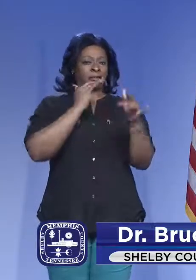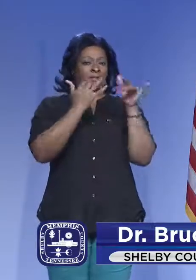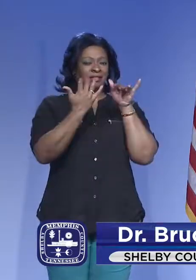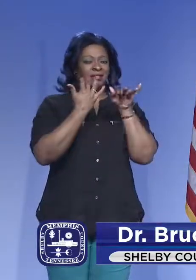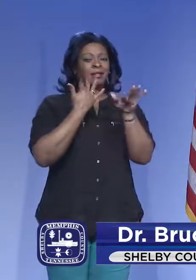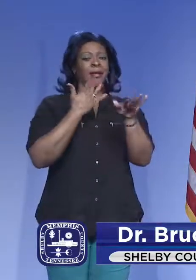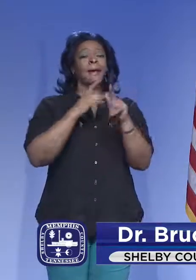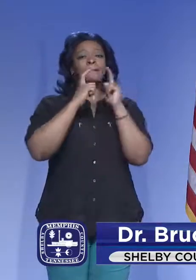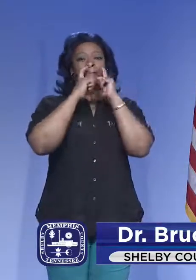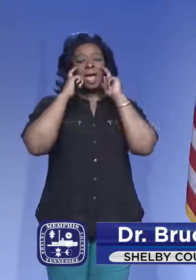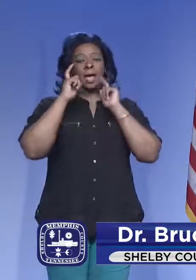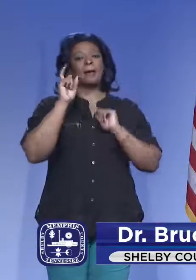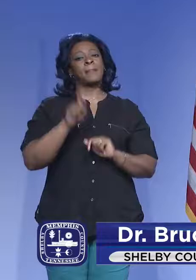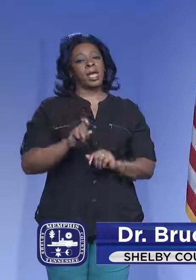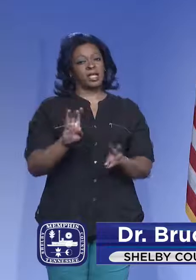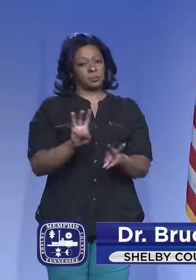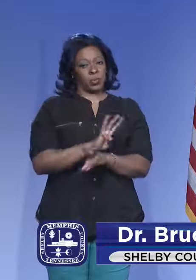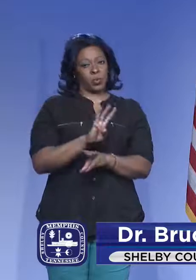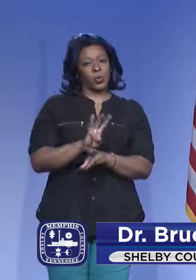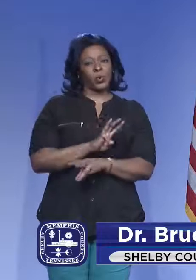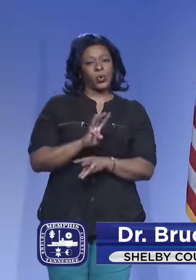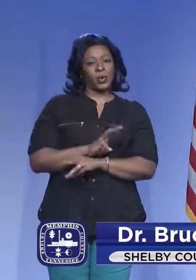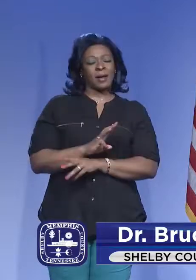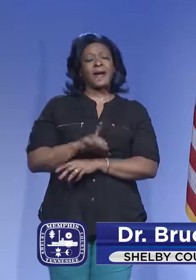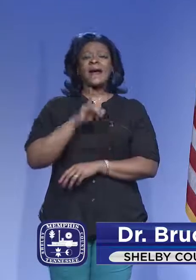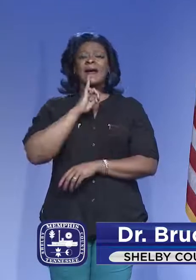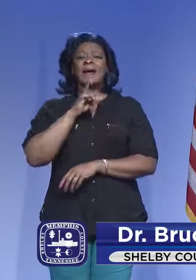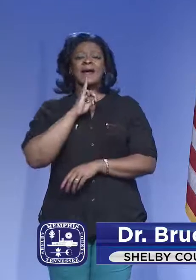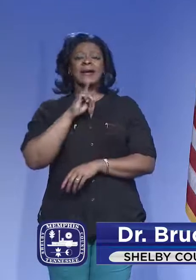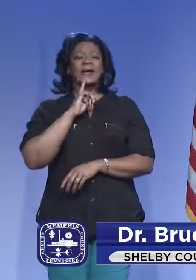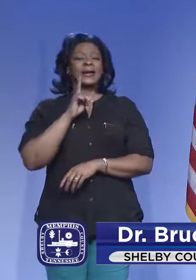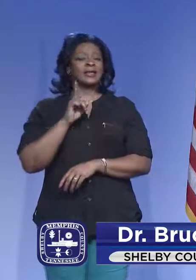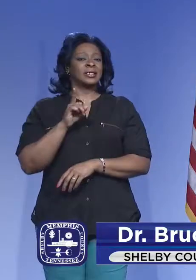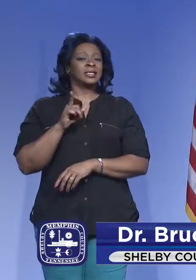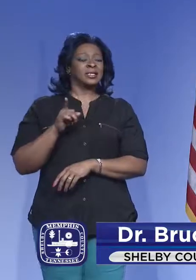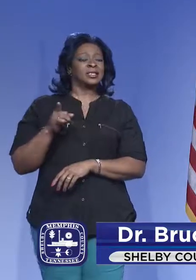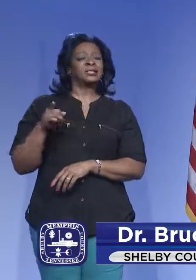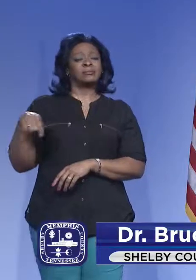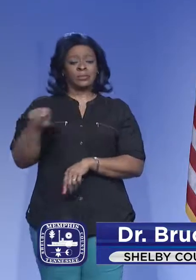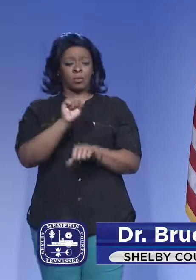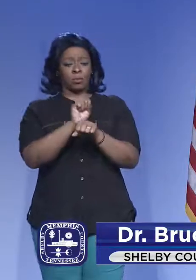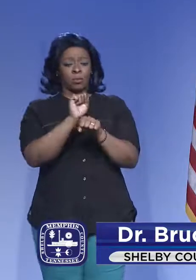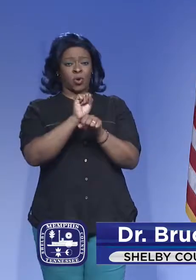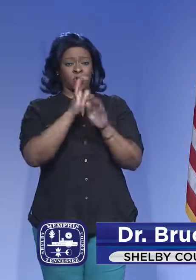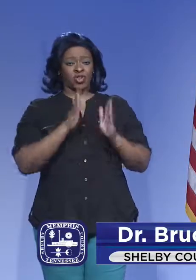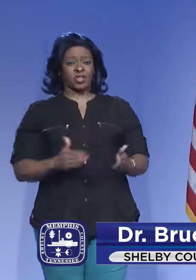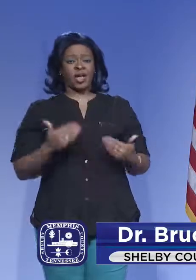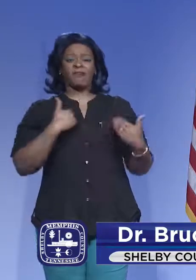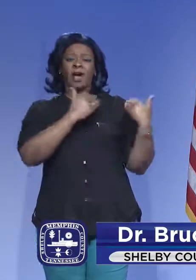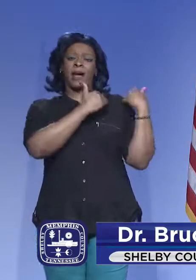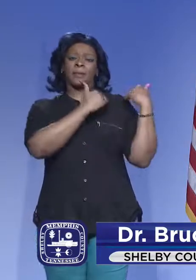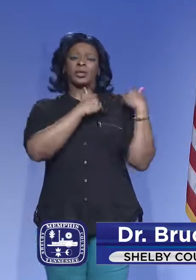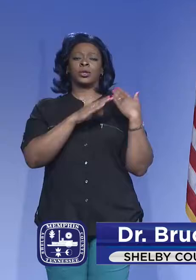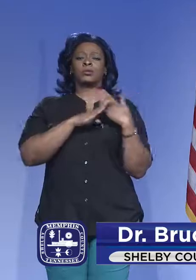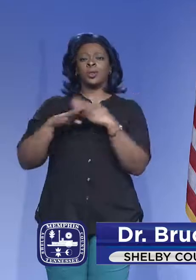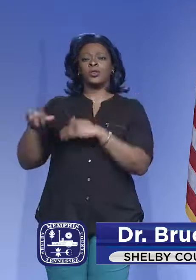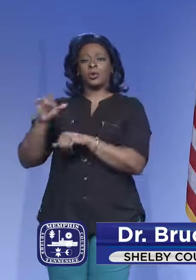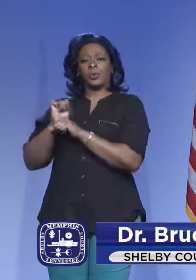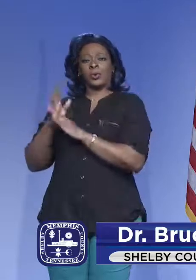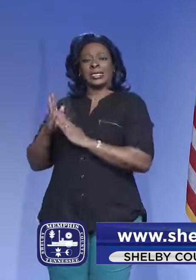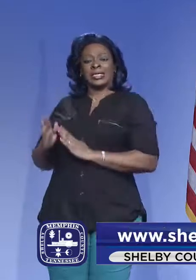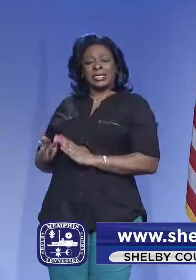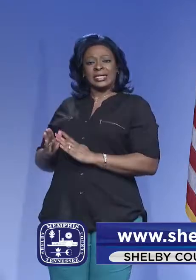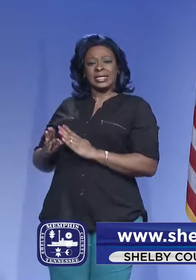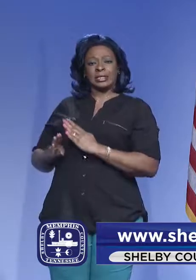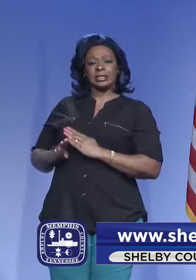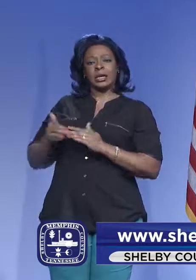then masks should be worn. And actually, employers have an obligation to protect their employees